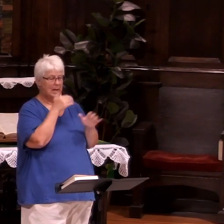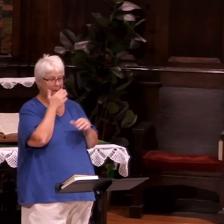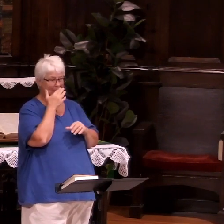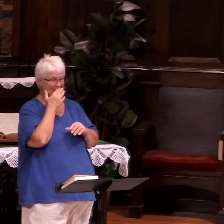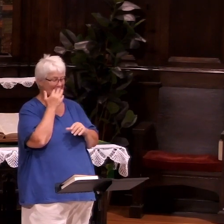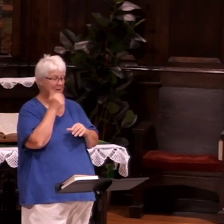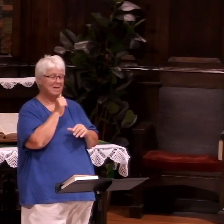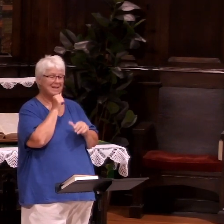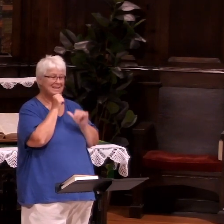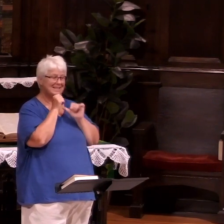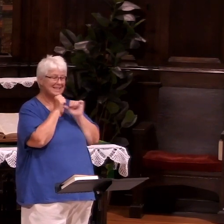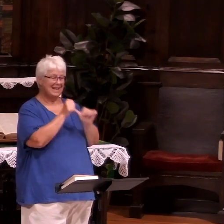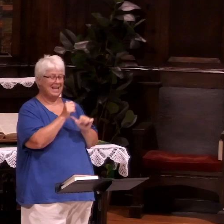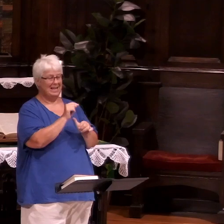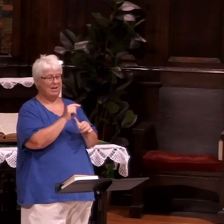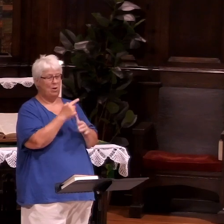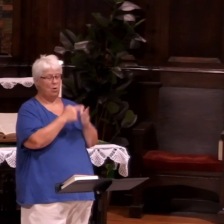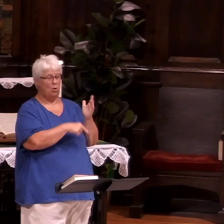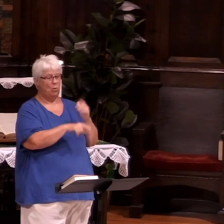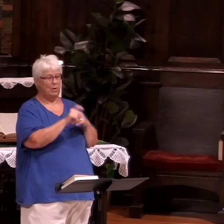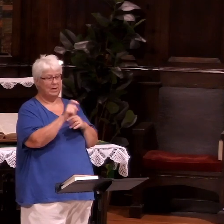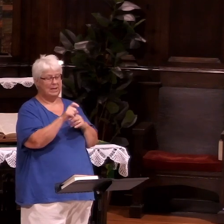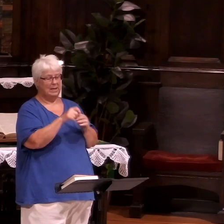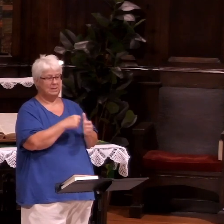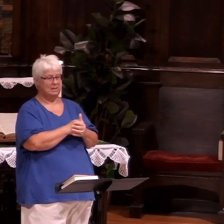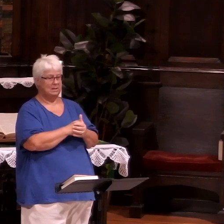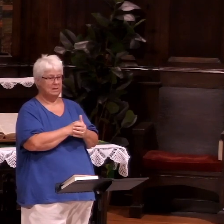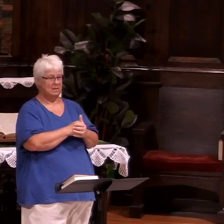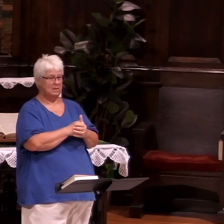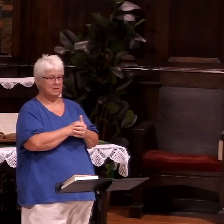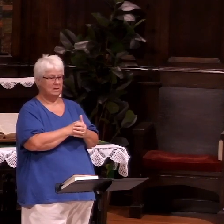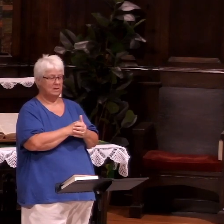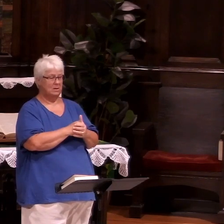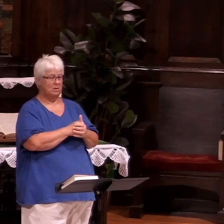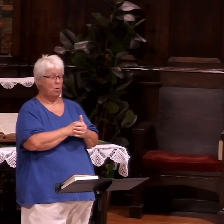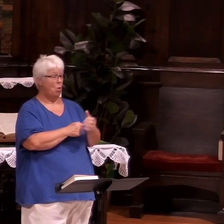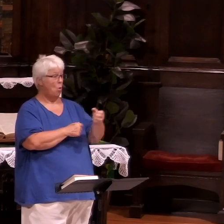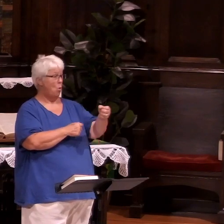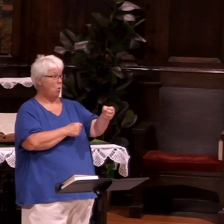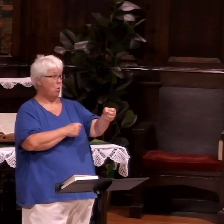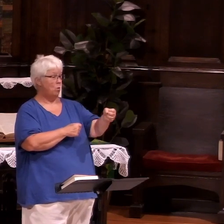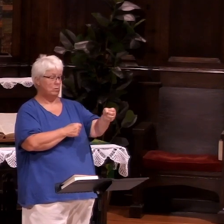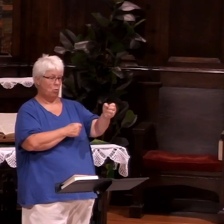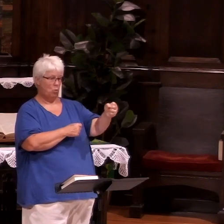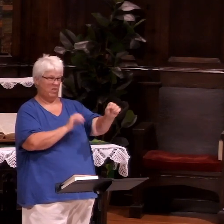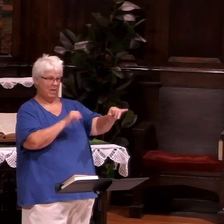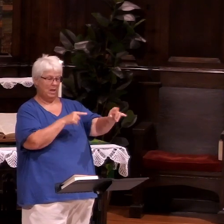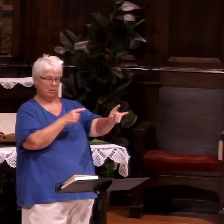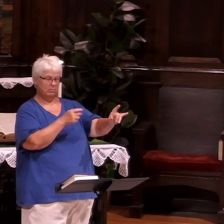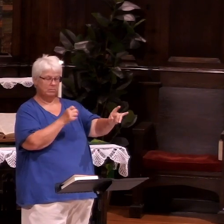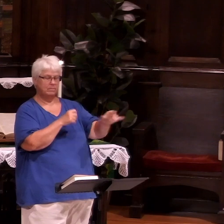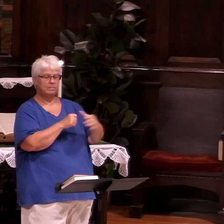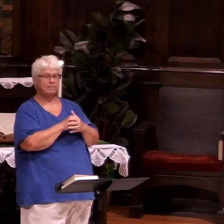by denying it what it naturally needs. Hold that. We'll come back to it in a minute.